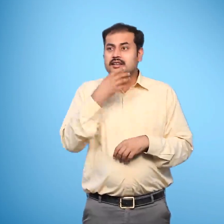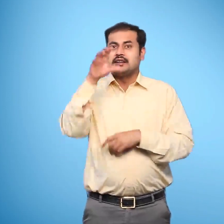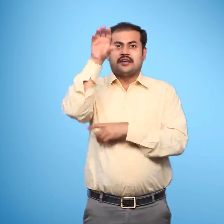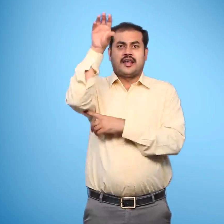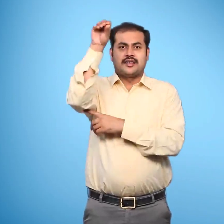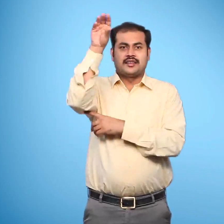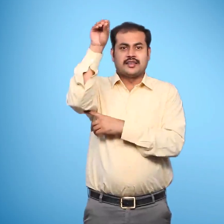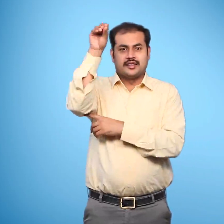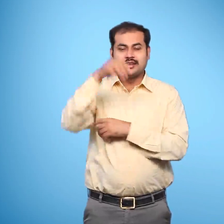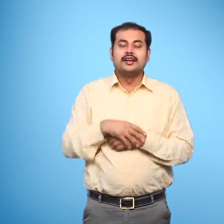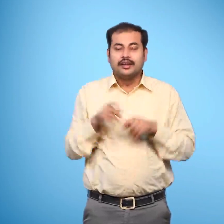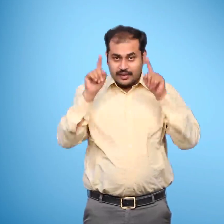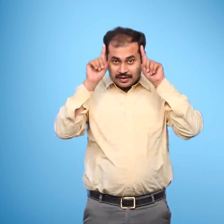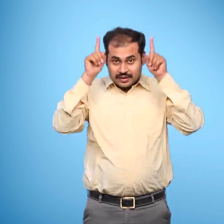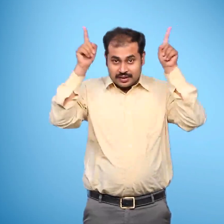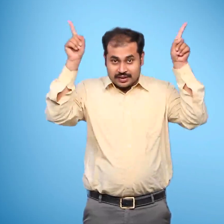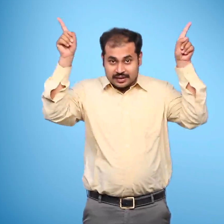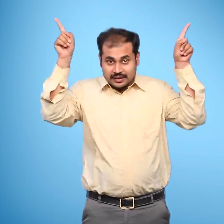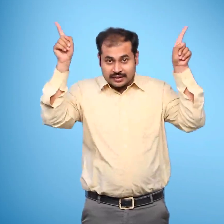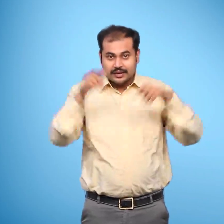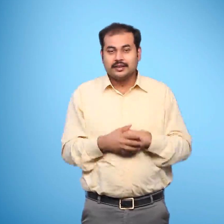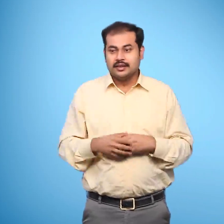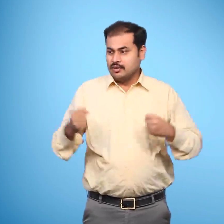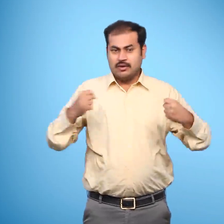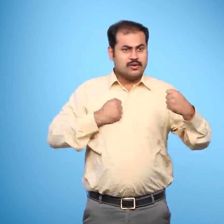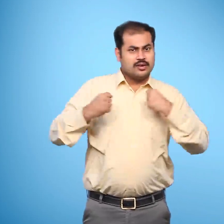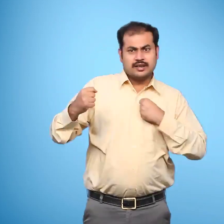giraffe, deer, chimp,